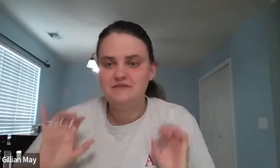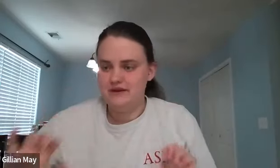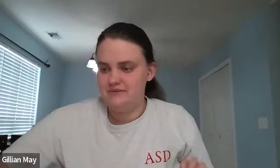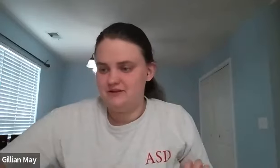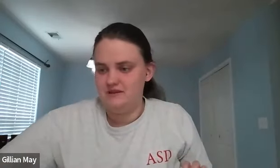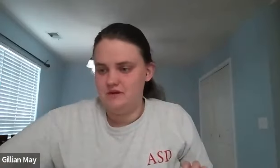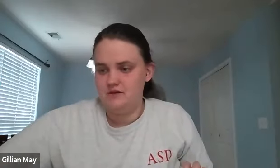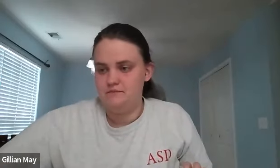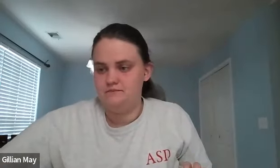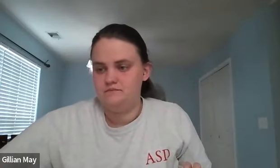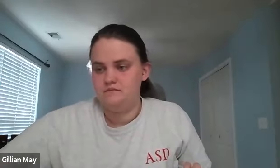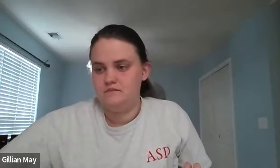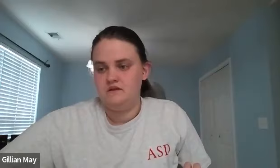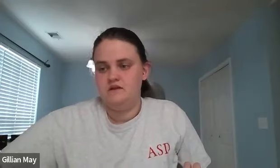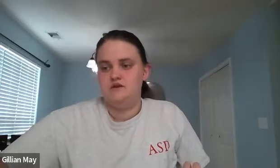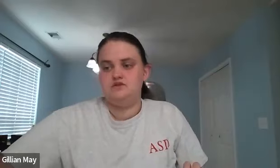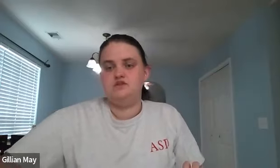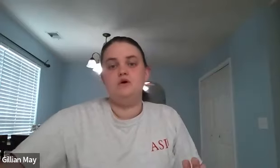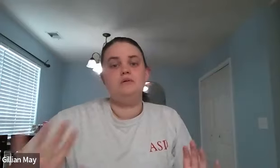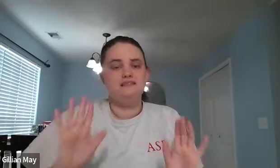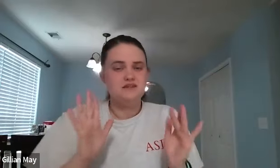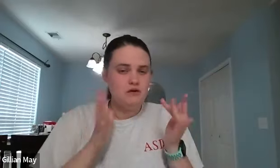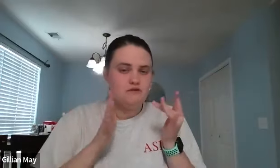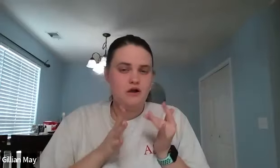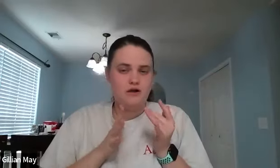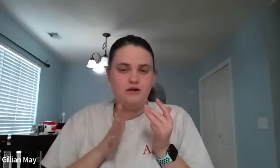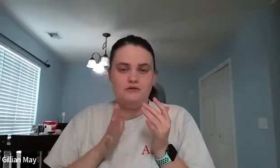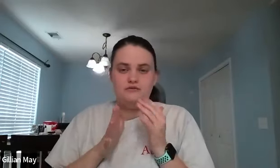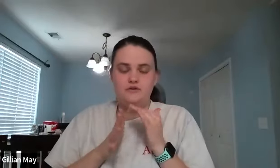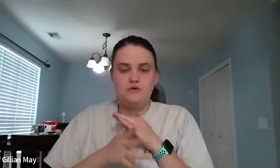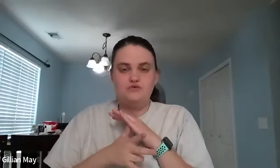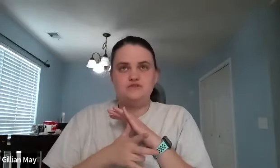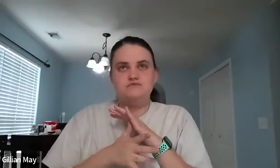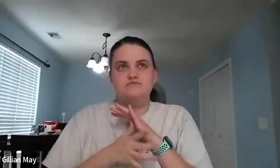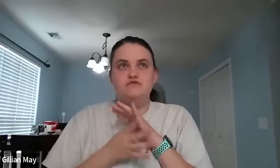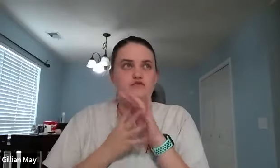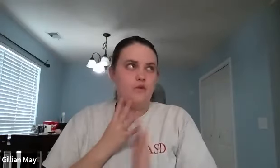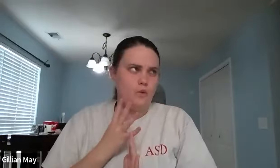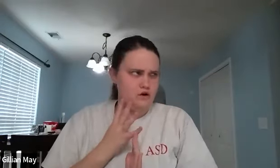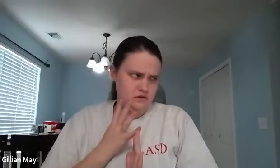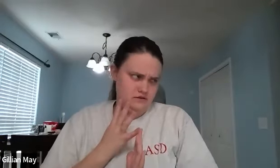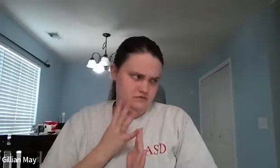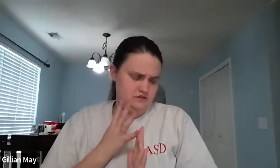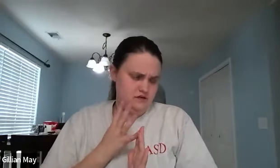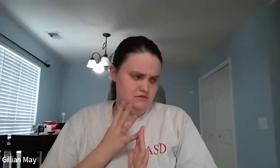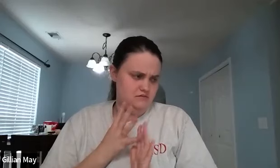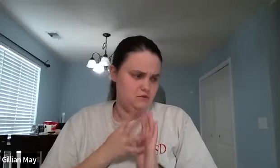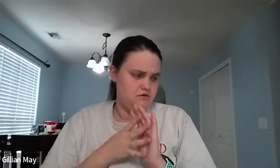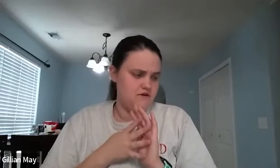everybody bigger. There we go. So let's go over those four, I think was now, 4 or 5